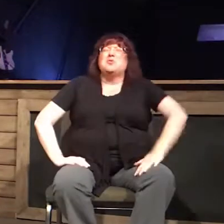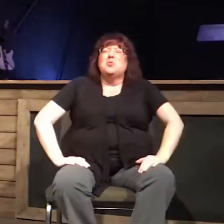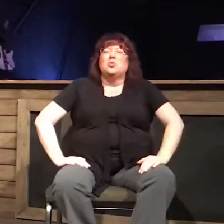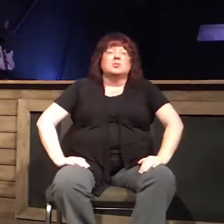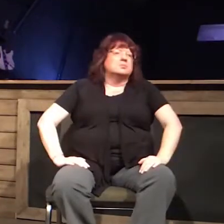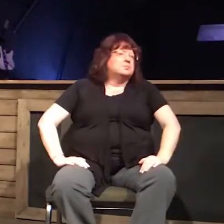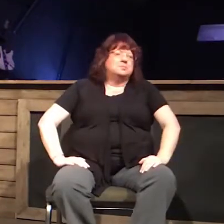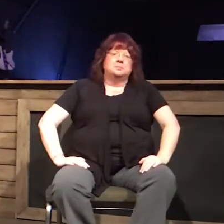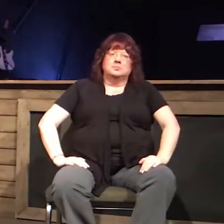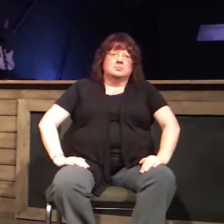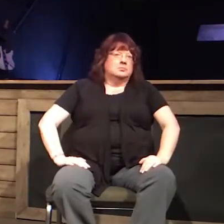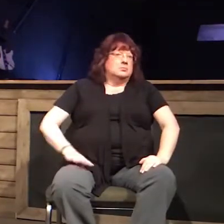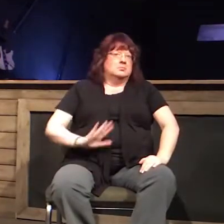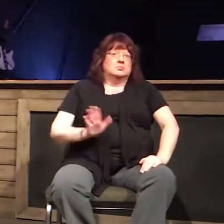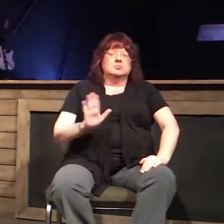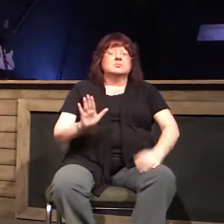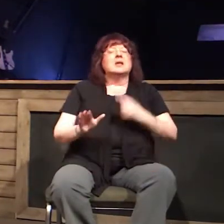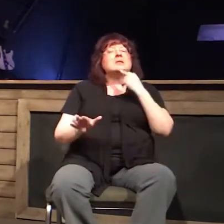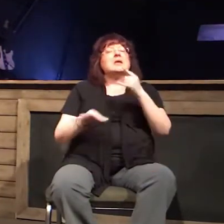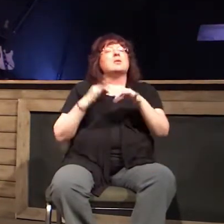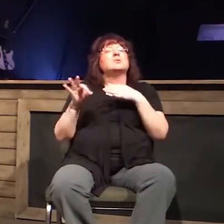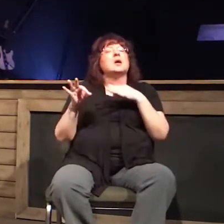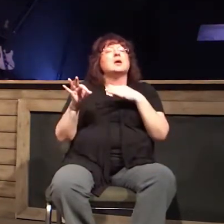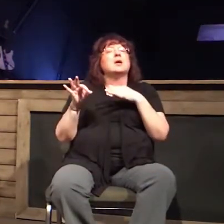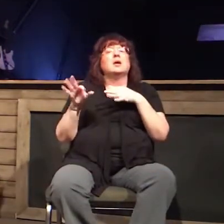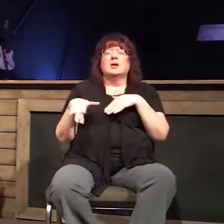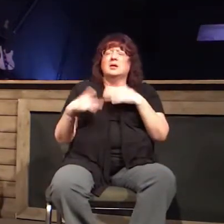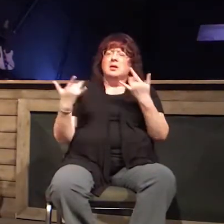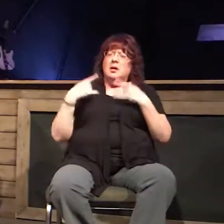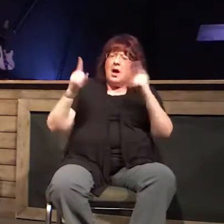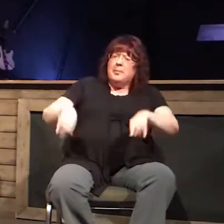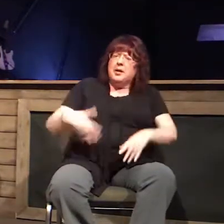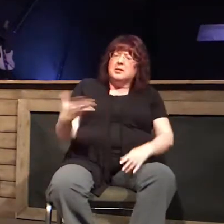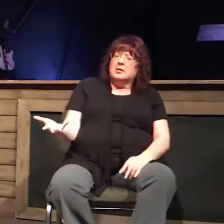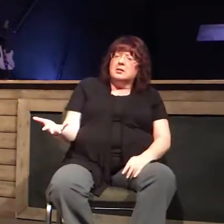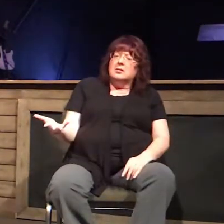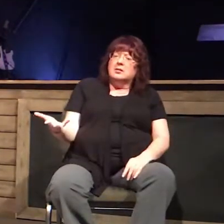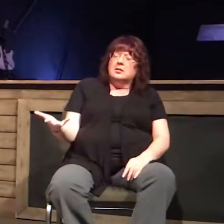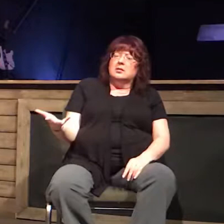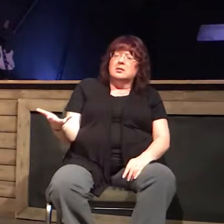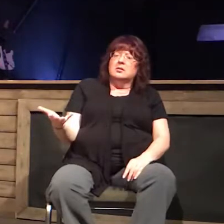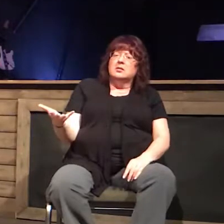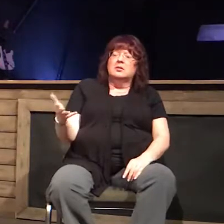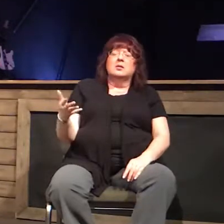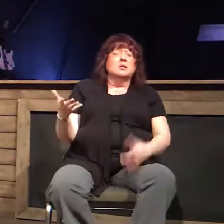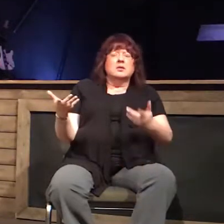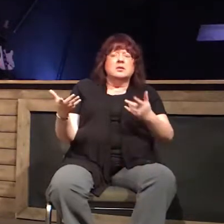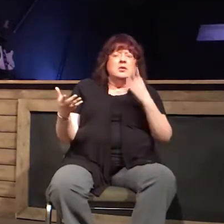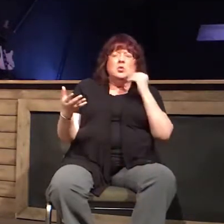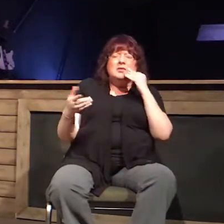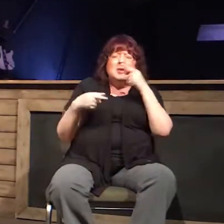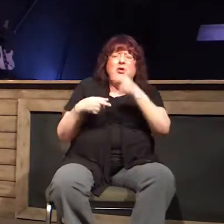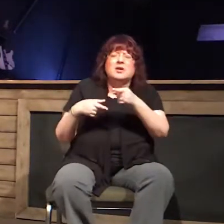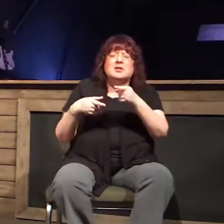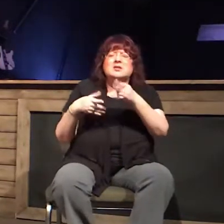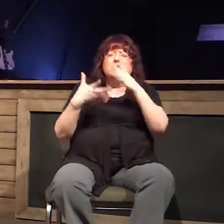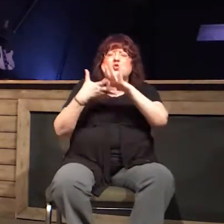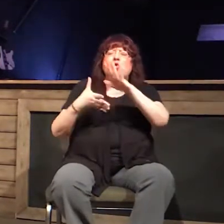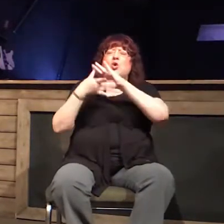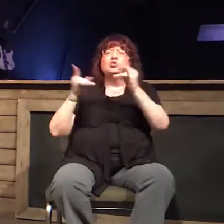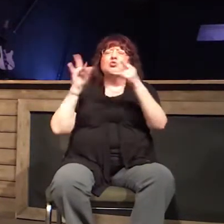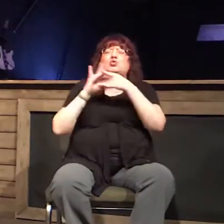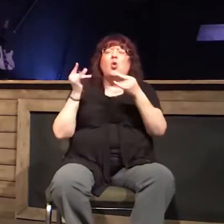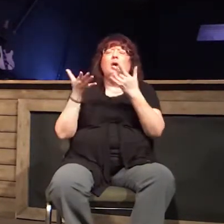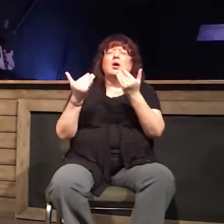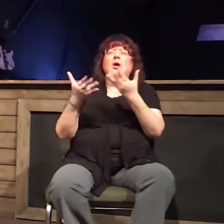you? We say to people, what happened to you? What have you gone through? What's your story? We're